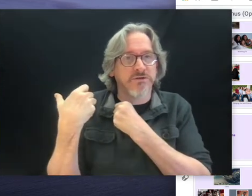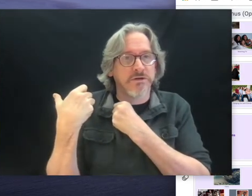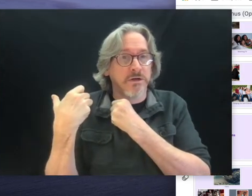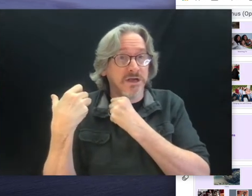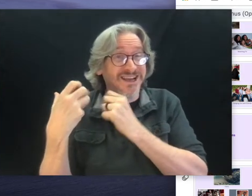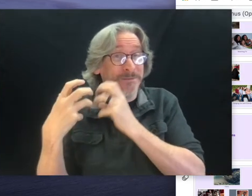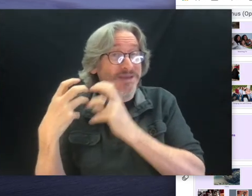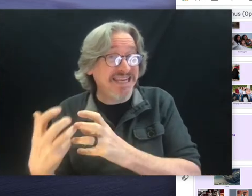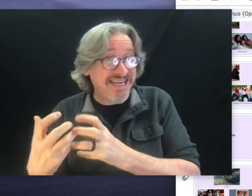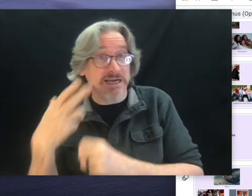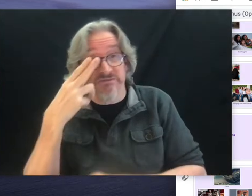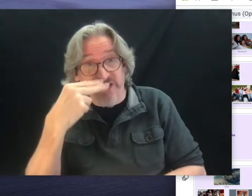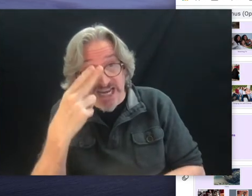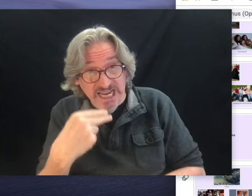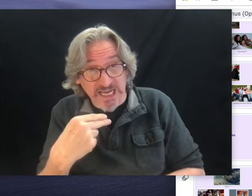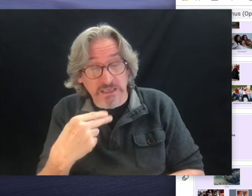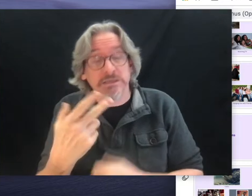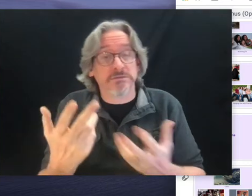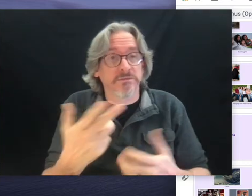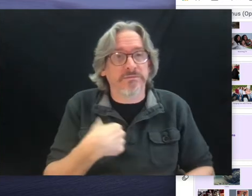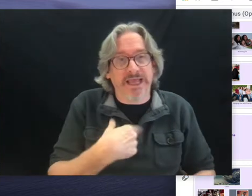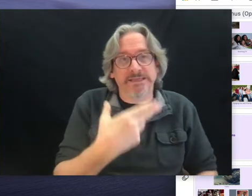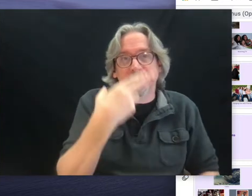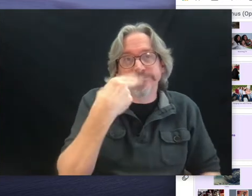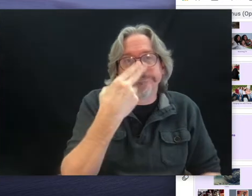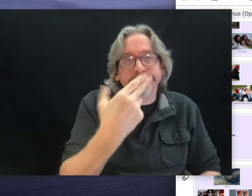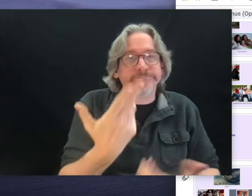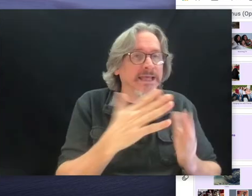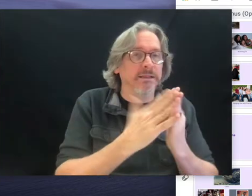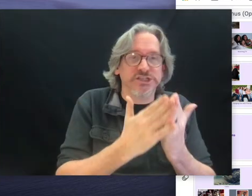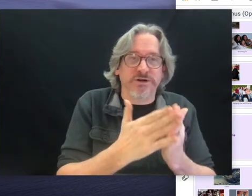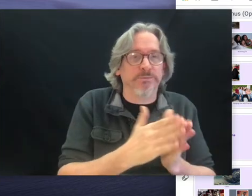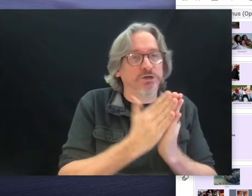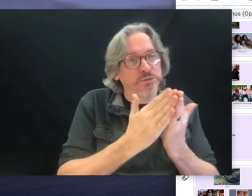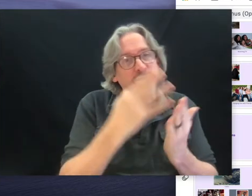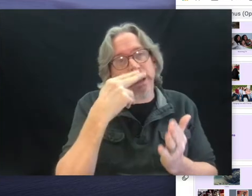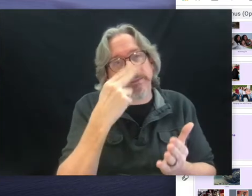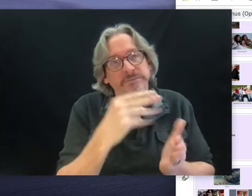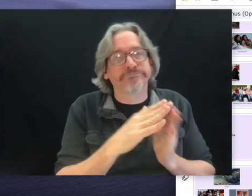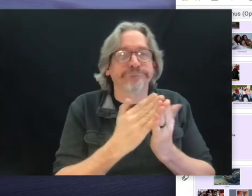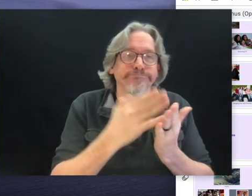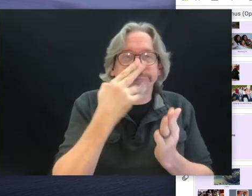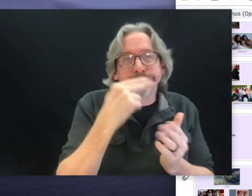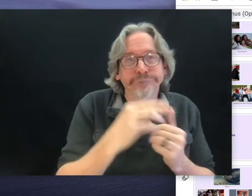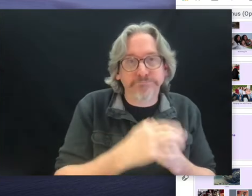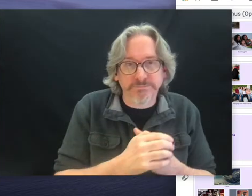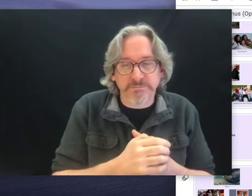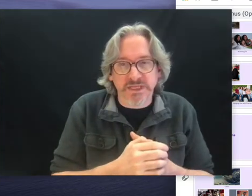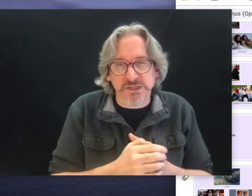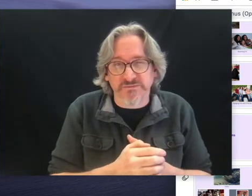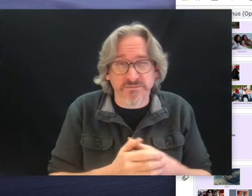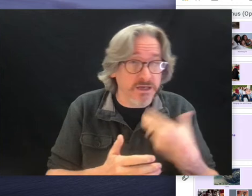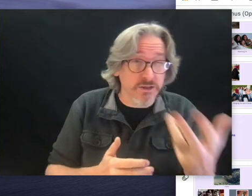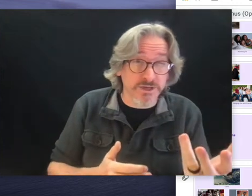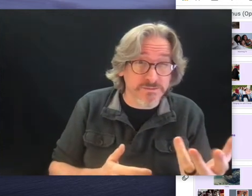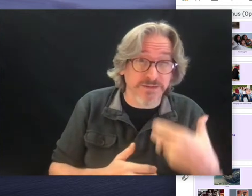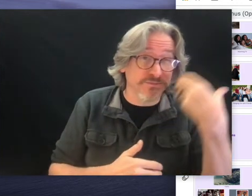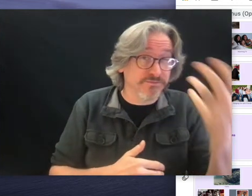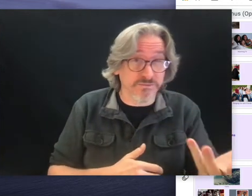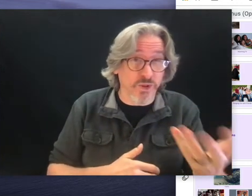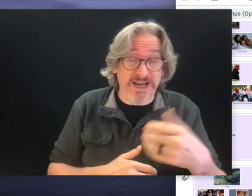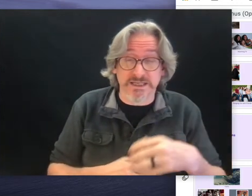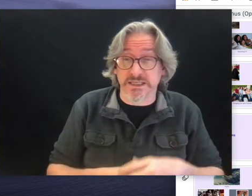of comedian funny. It's illustrated book comic. So another one